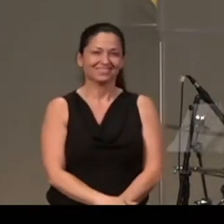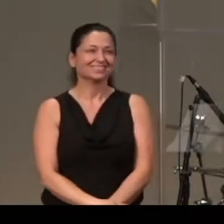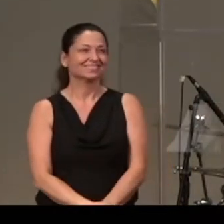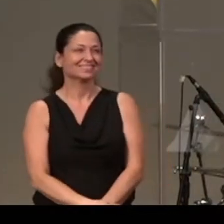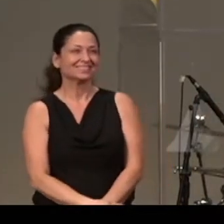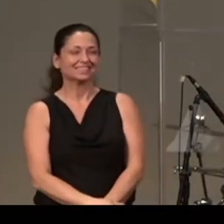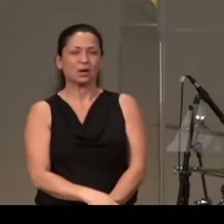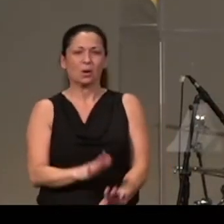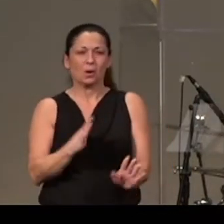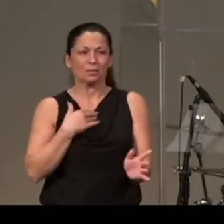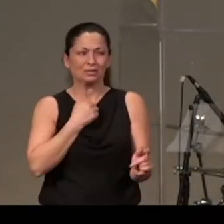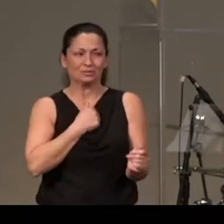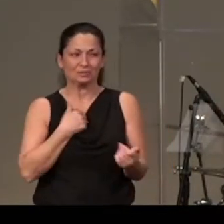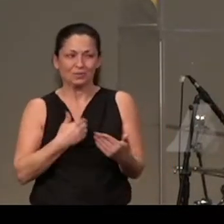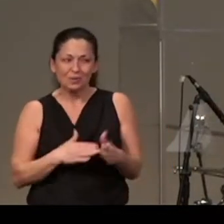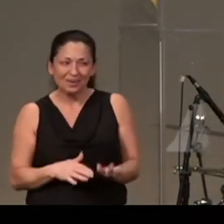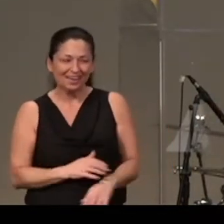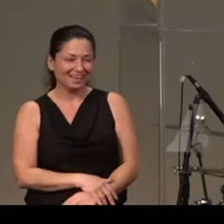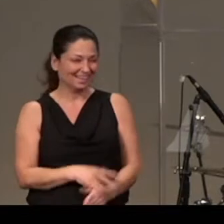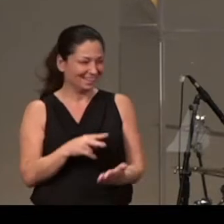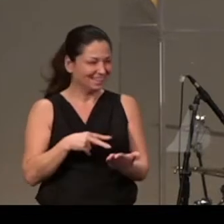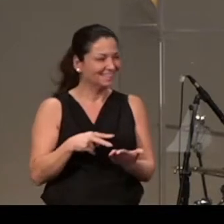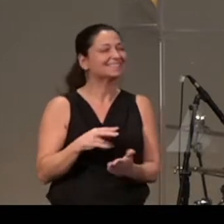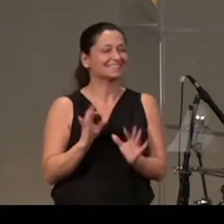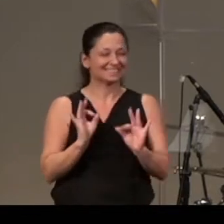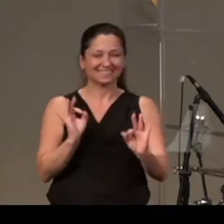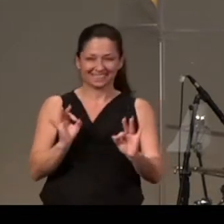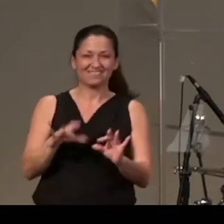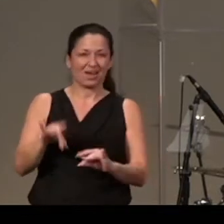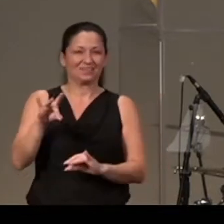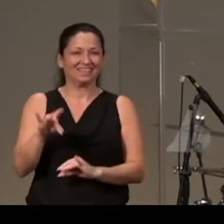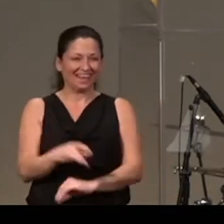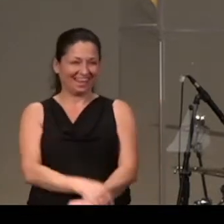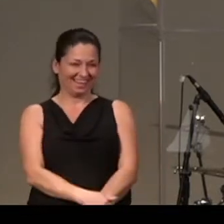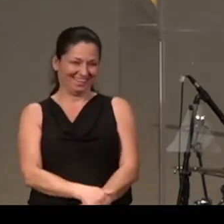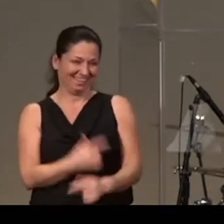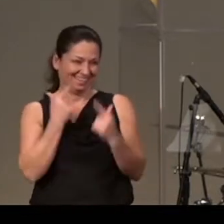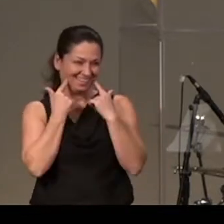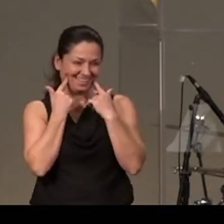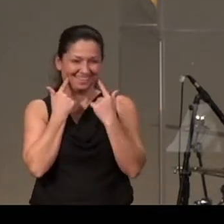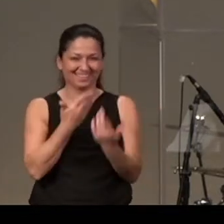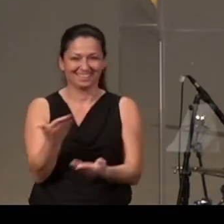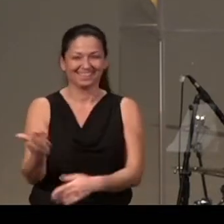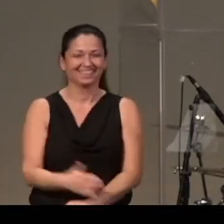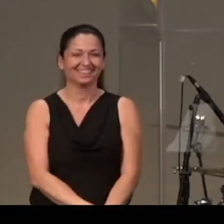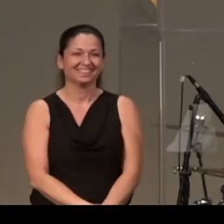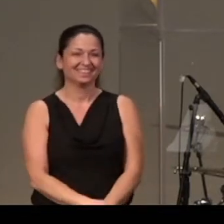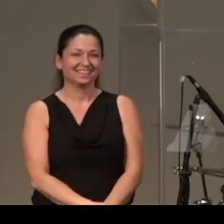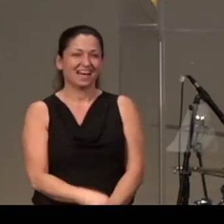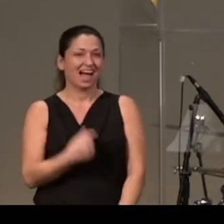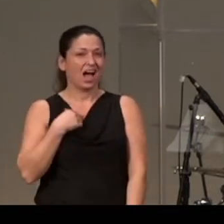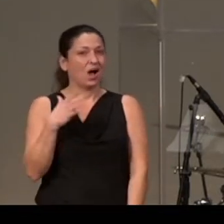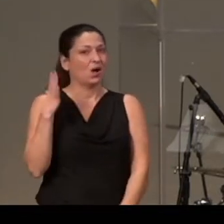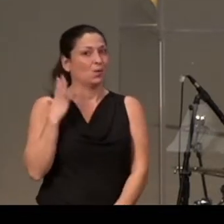I got myself lost in here. Surely you're not greater now. I found myself. That's good. I once was lost and now I'm found.